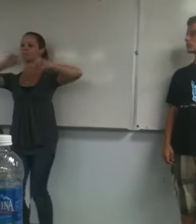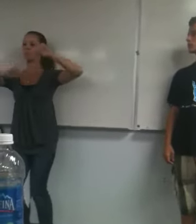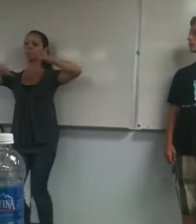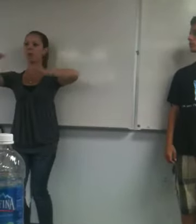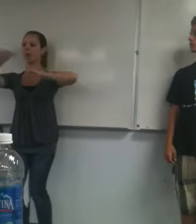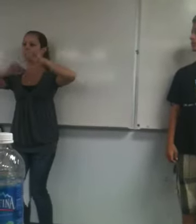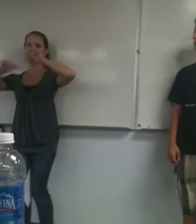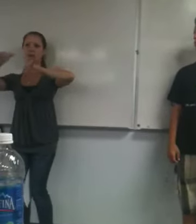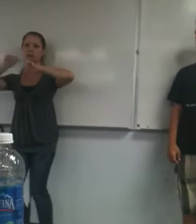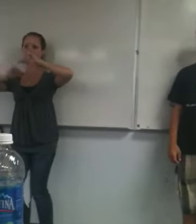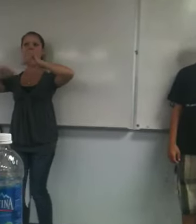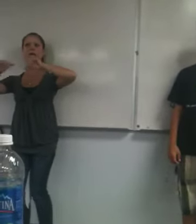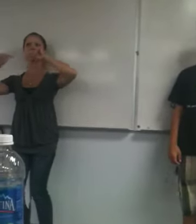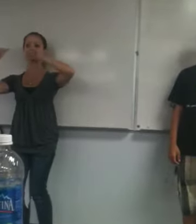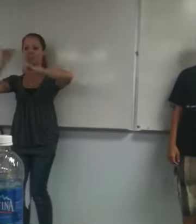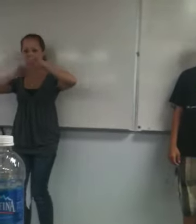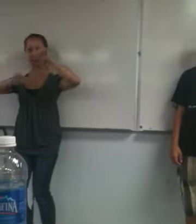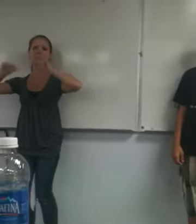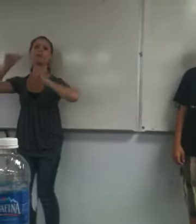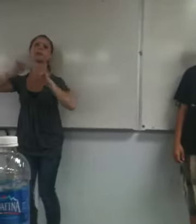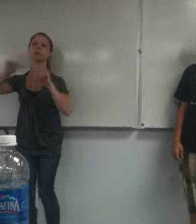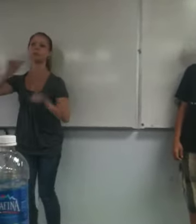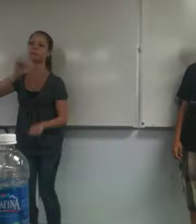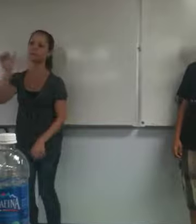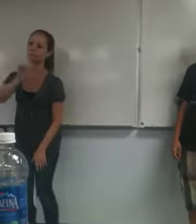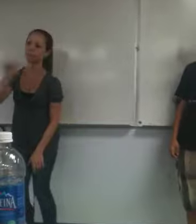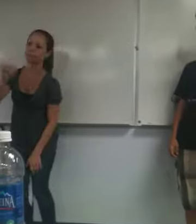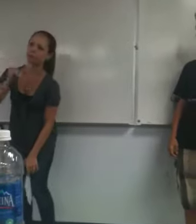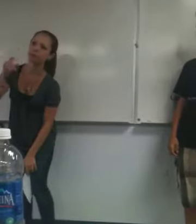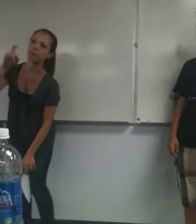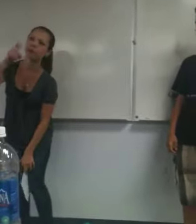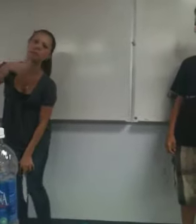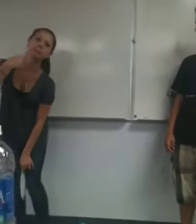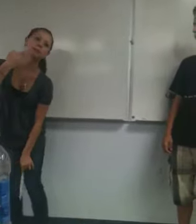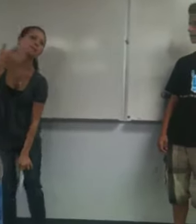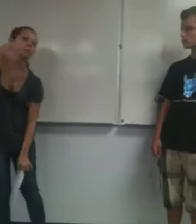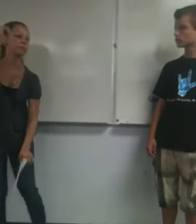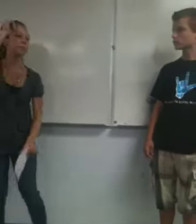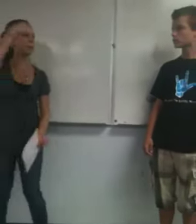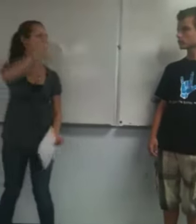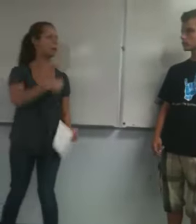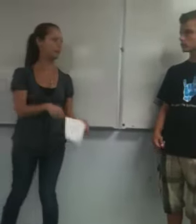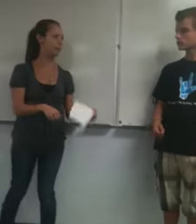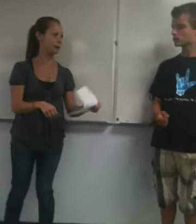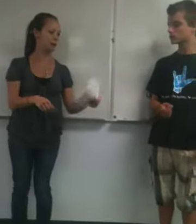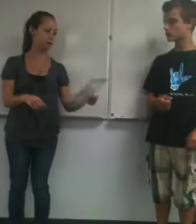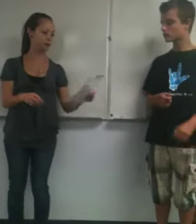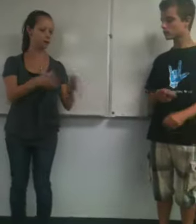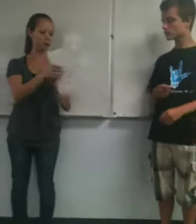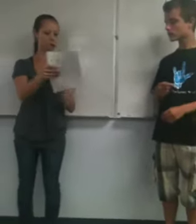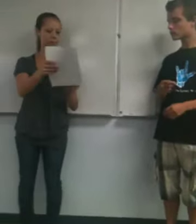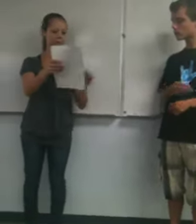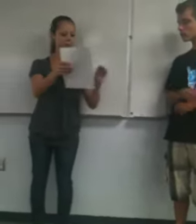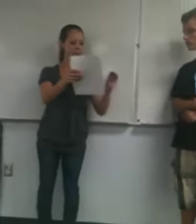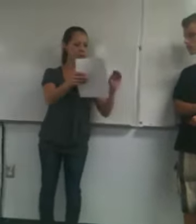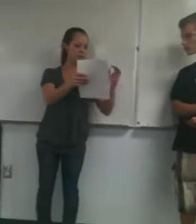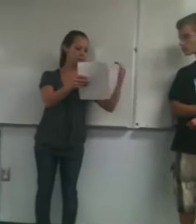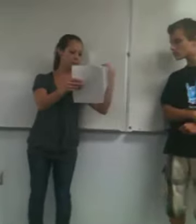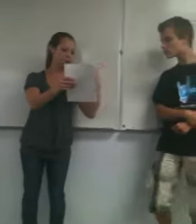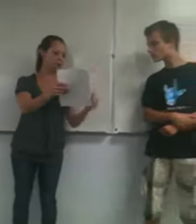be the regular sign for science, experiment too. So that's something to remember.